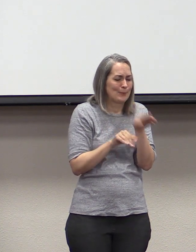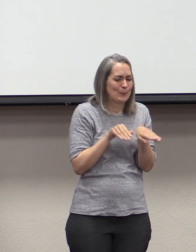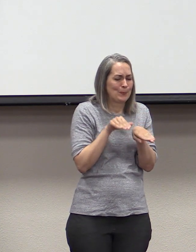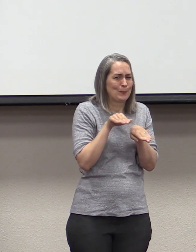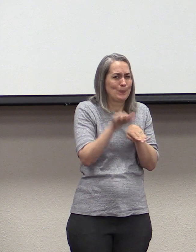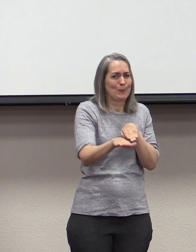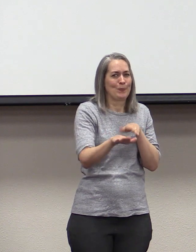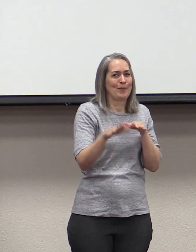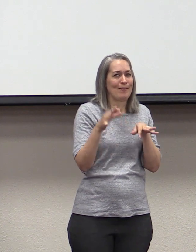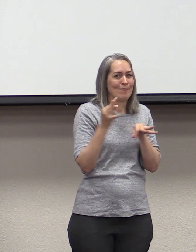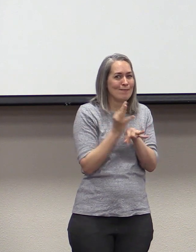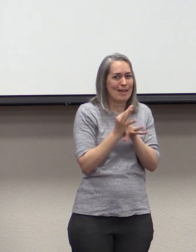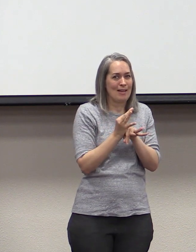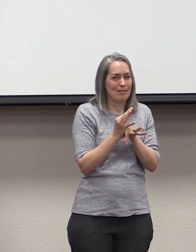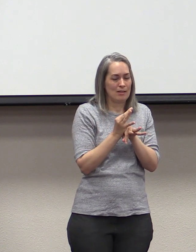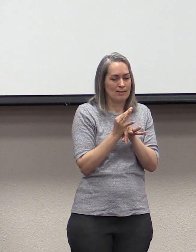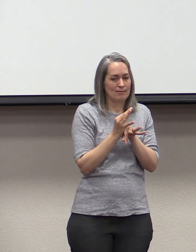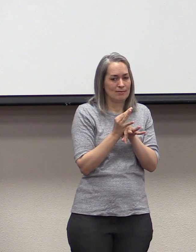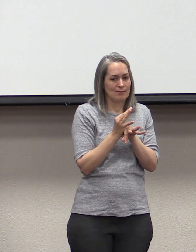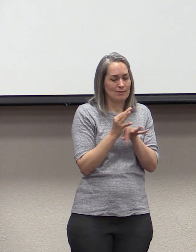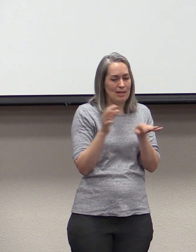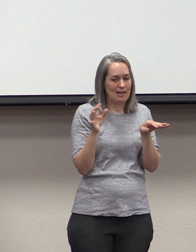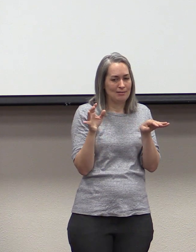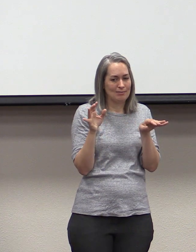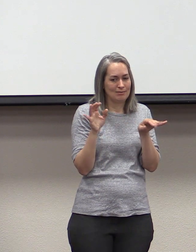faith and stay the same.